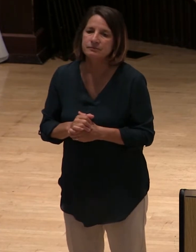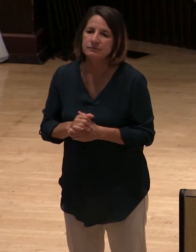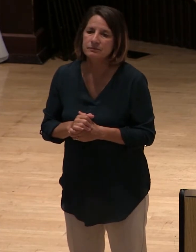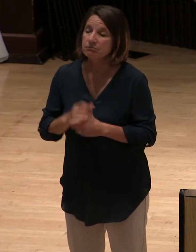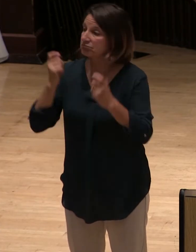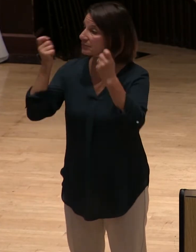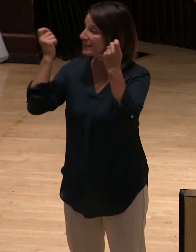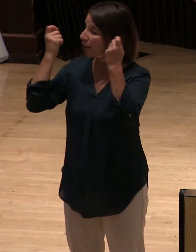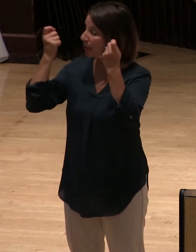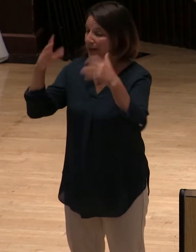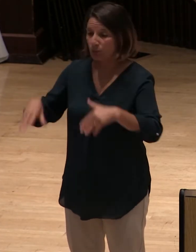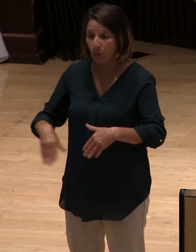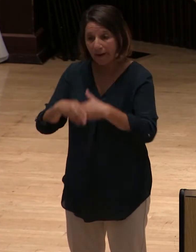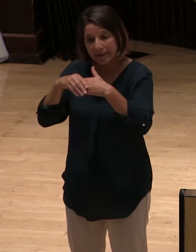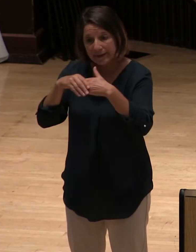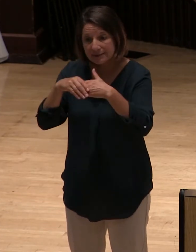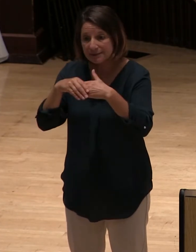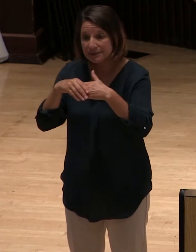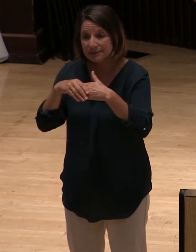celebrating weddings,